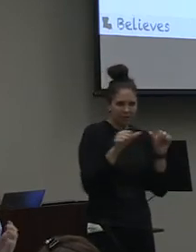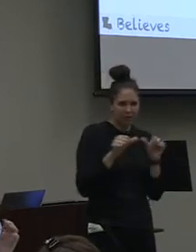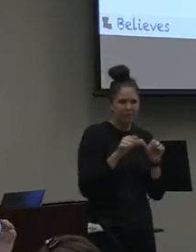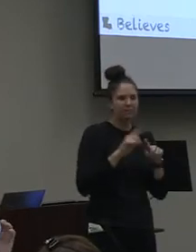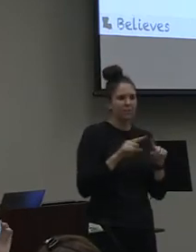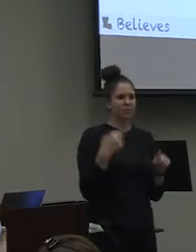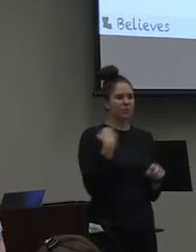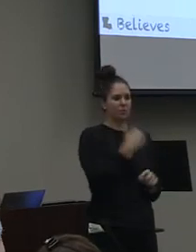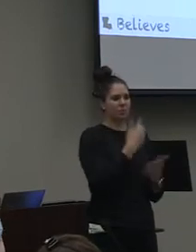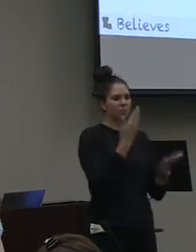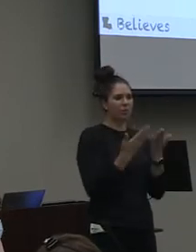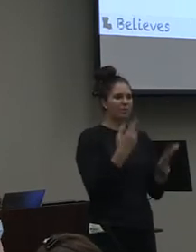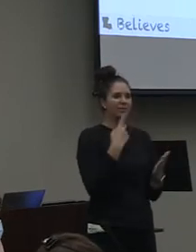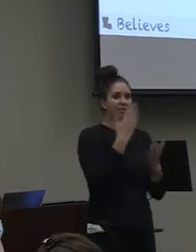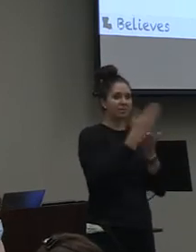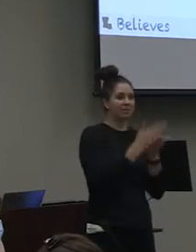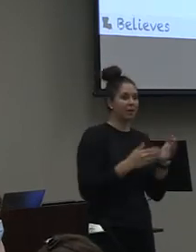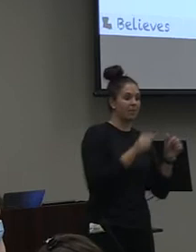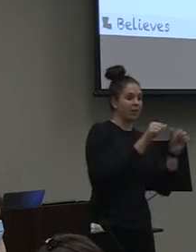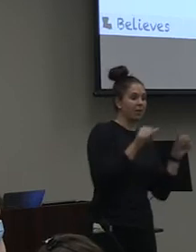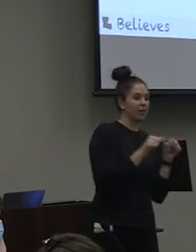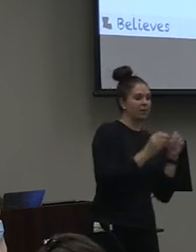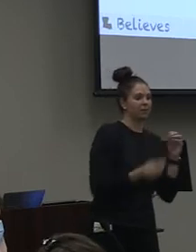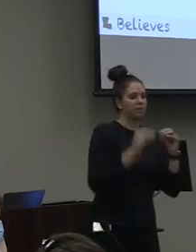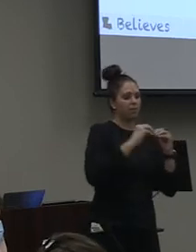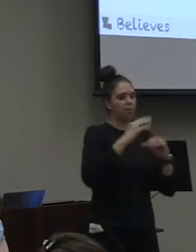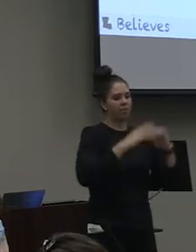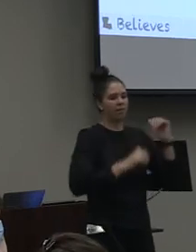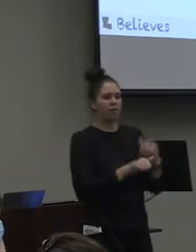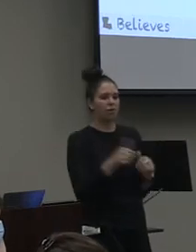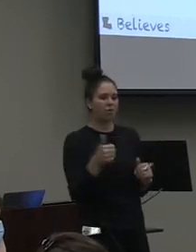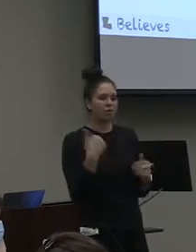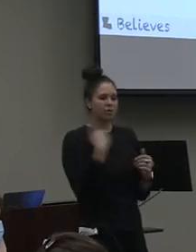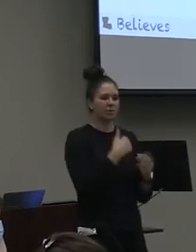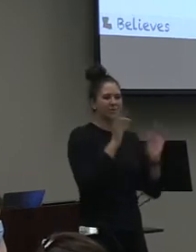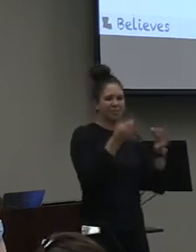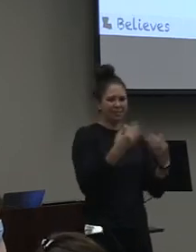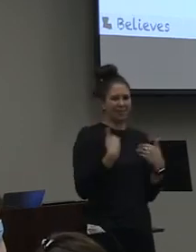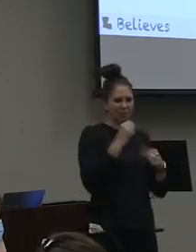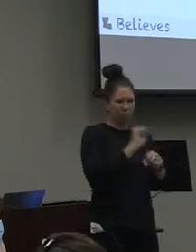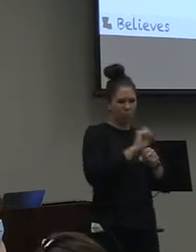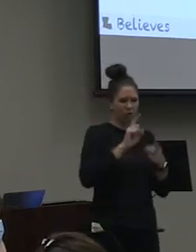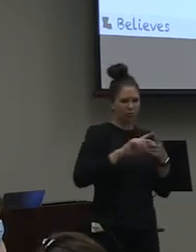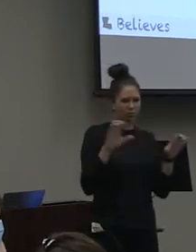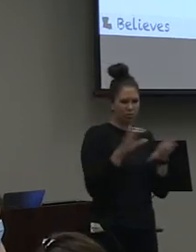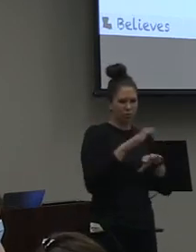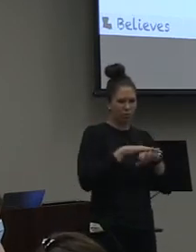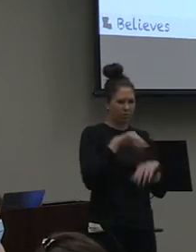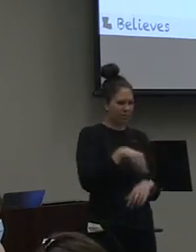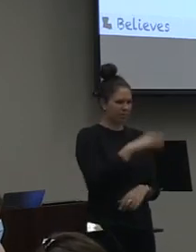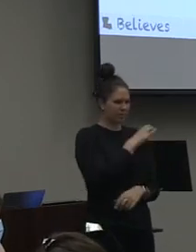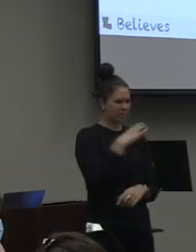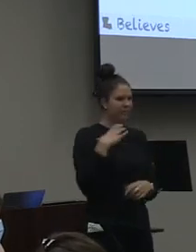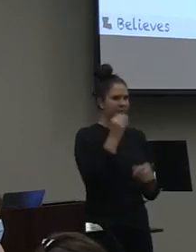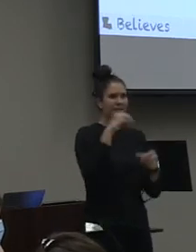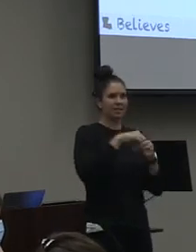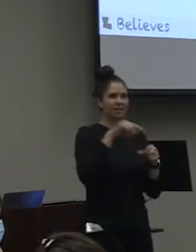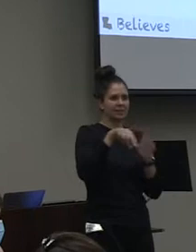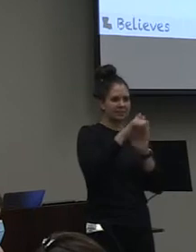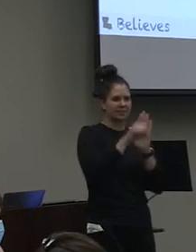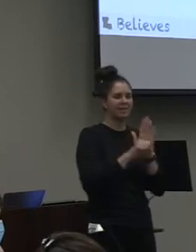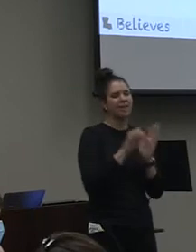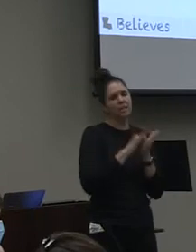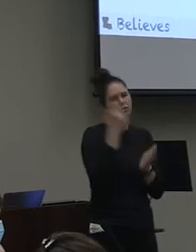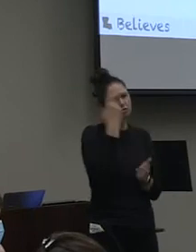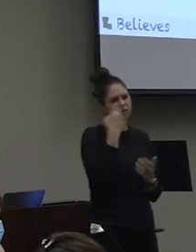all say today, some areas more than others, and we definitely still have work to do on this commission and in our state. And that's the reason that we're here